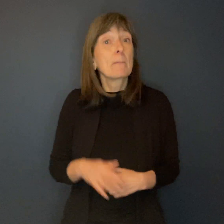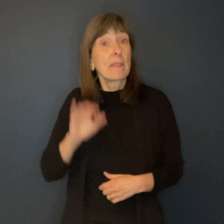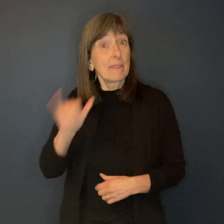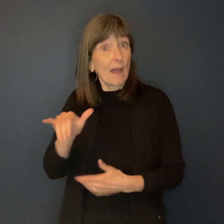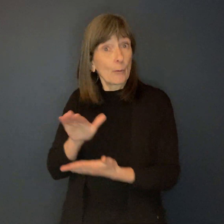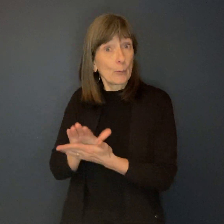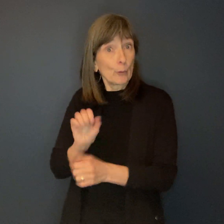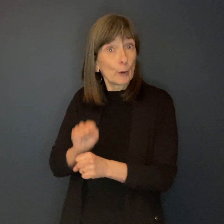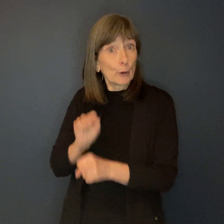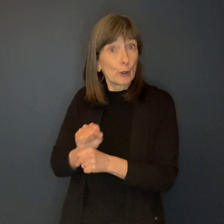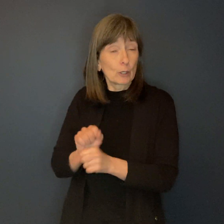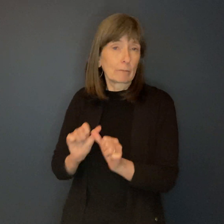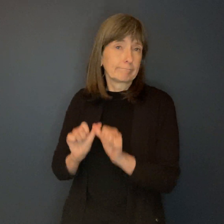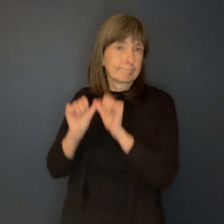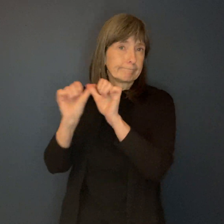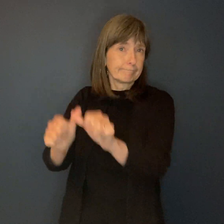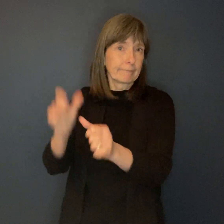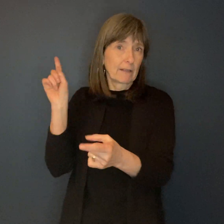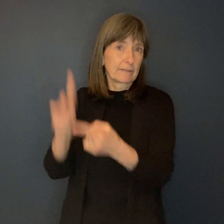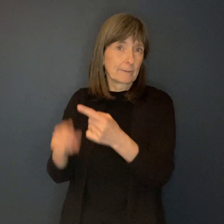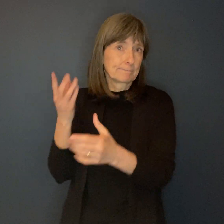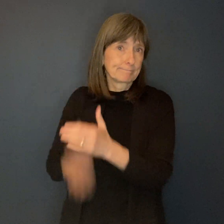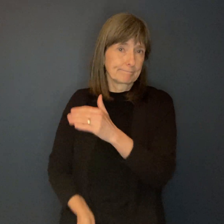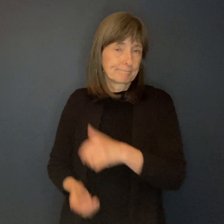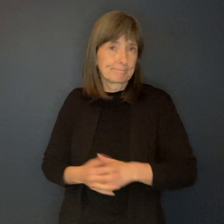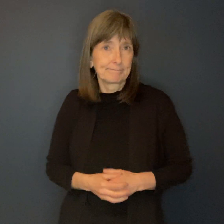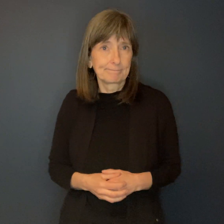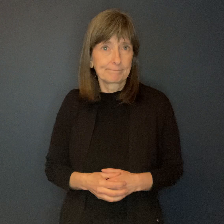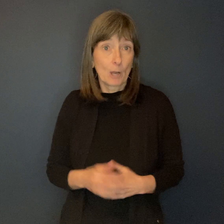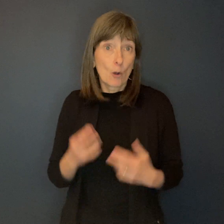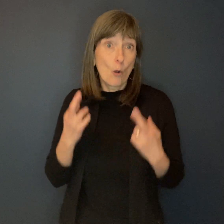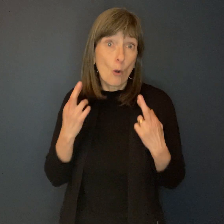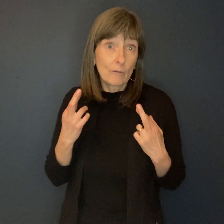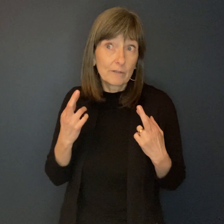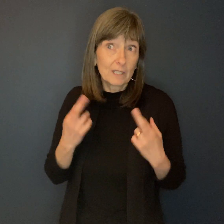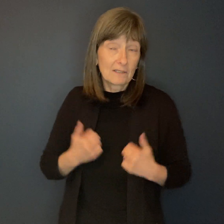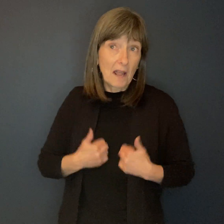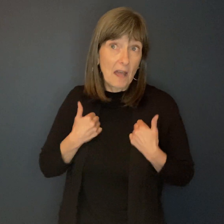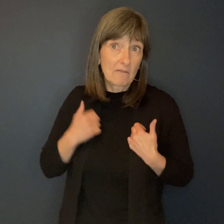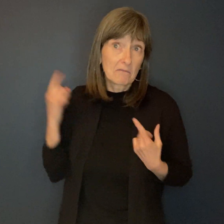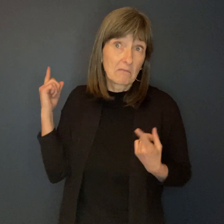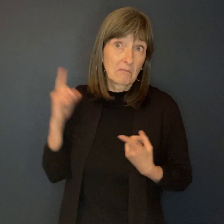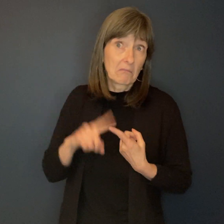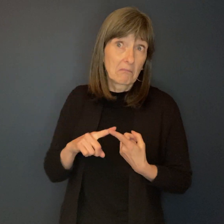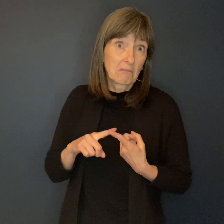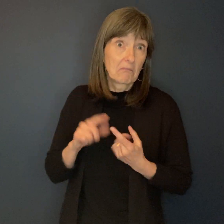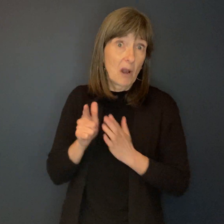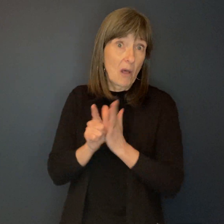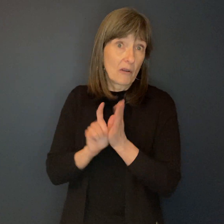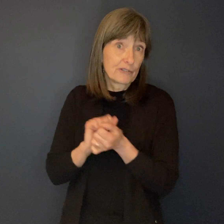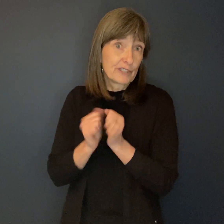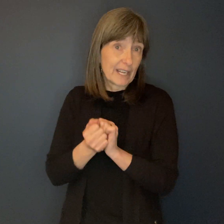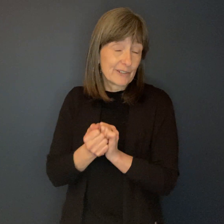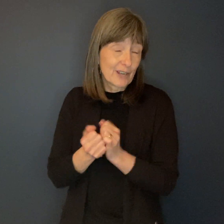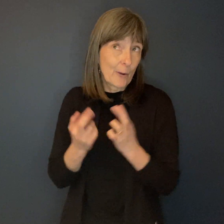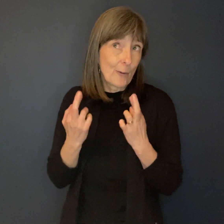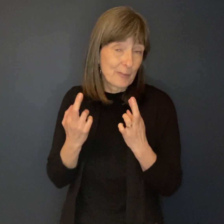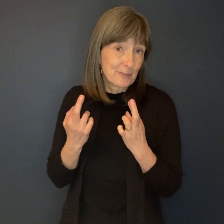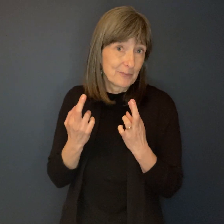Yeah. I hope to live long enough to see that piece change, and I would argue that these